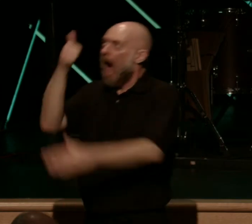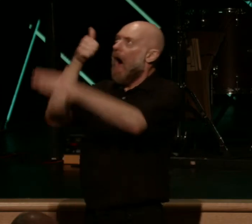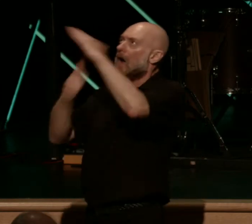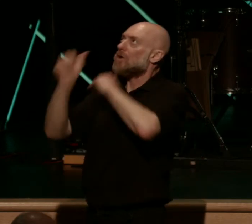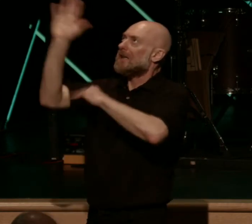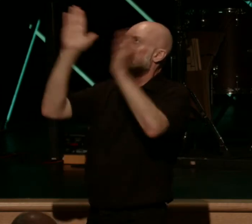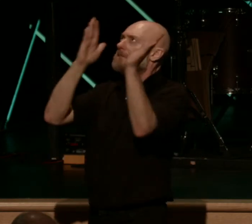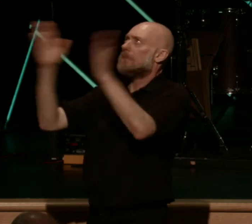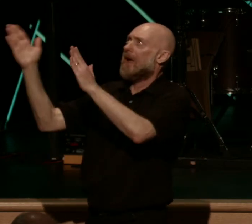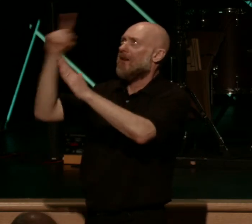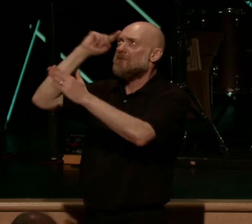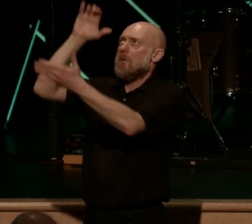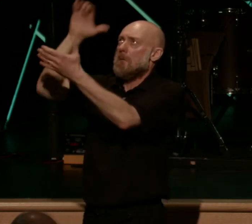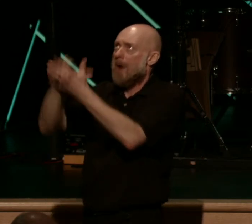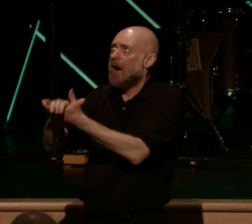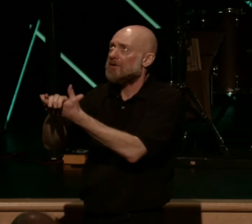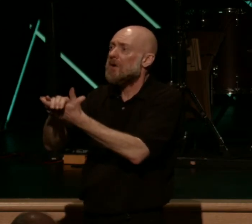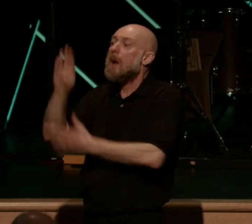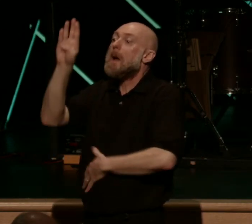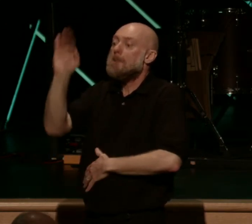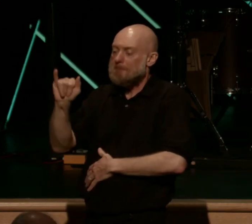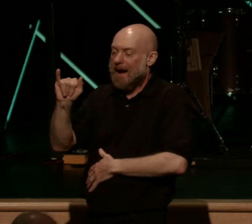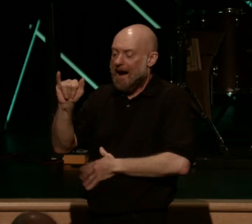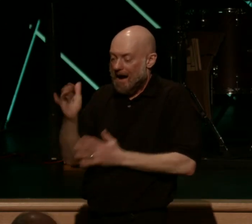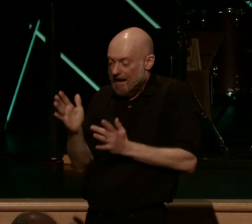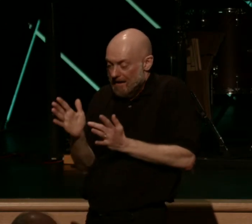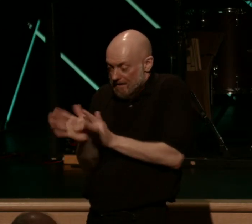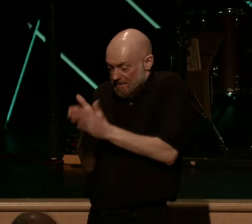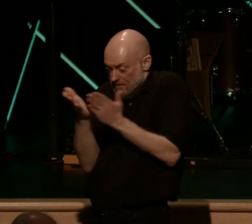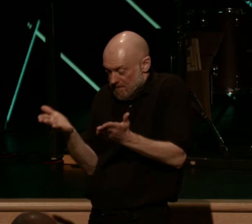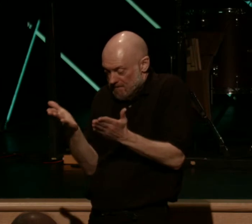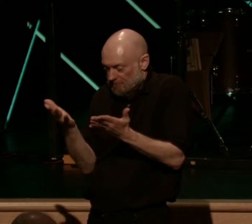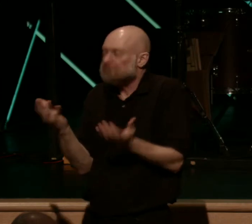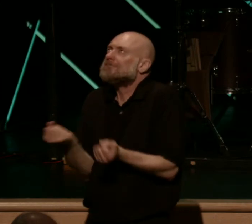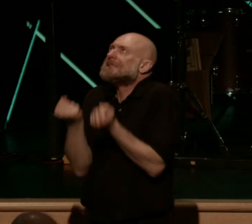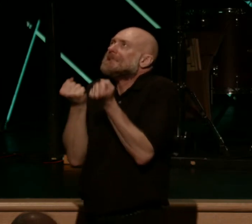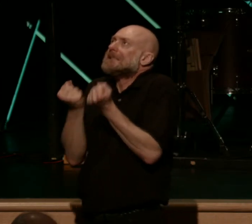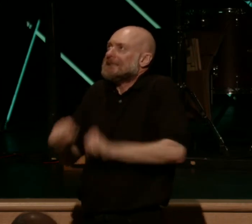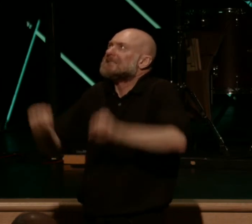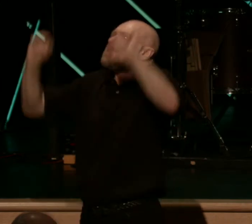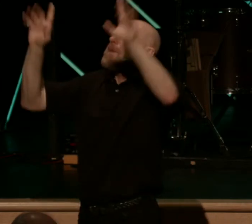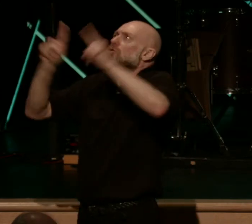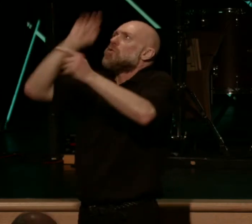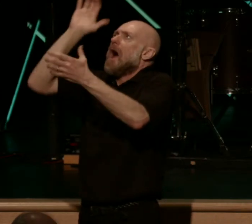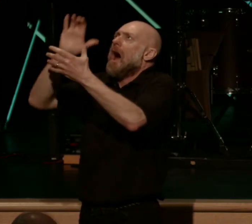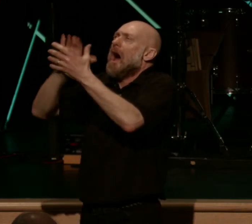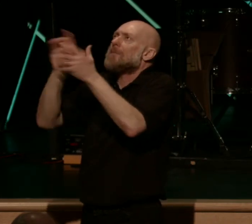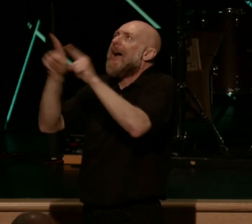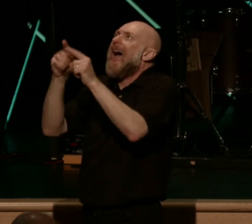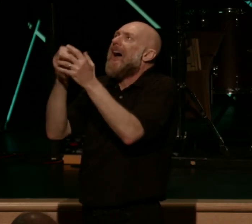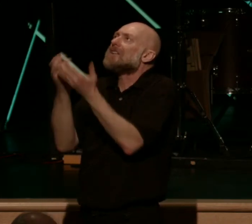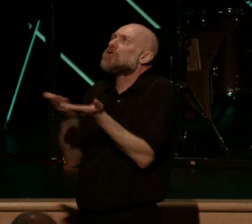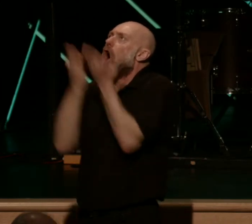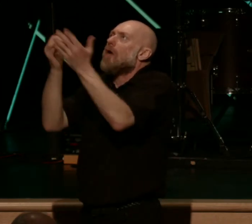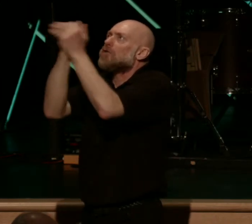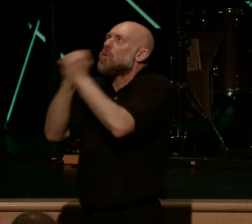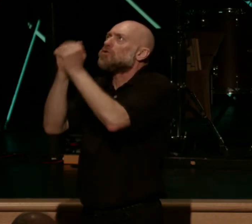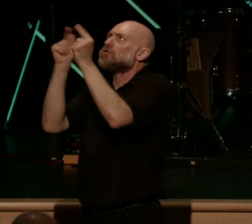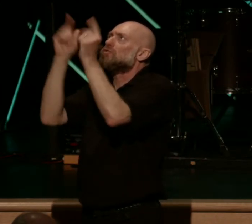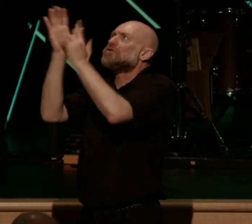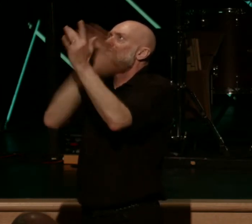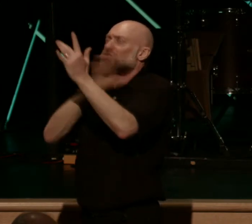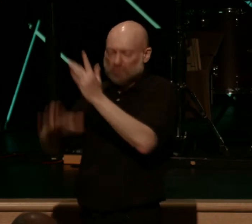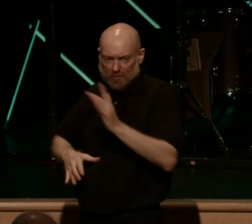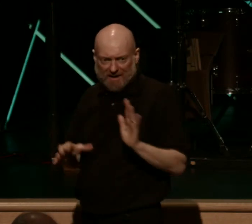design for marriage by biblically submitting to their husbands as an offering of worship to